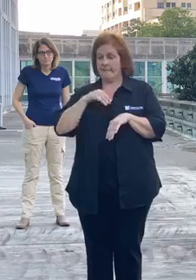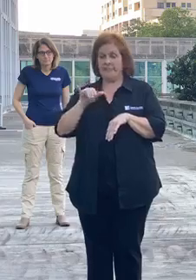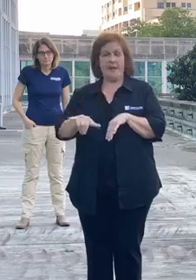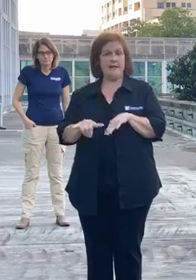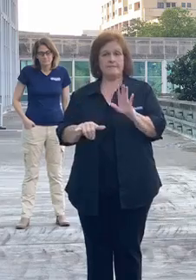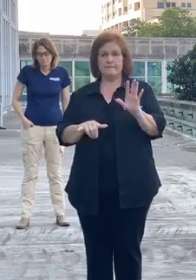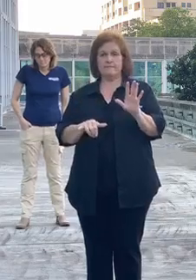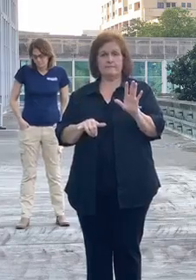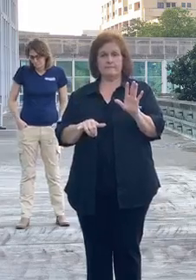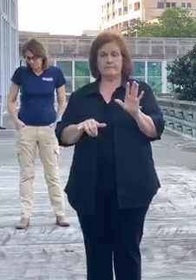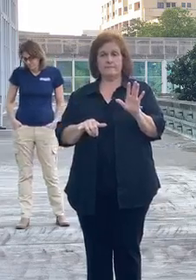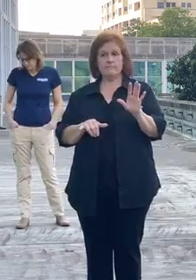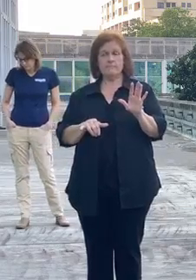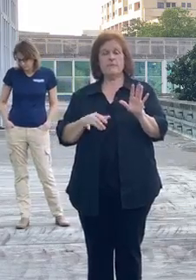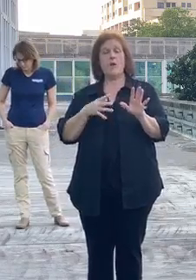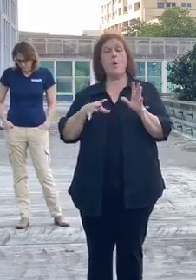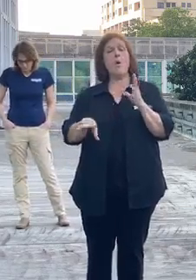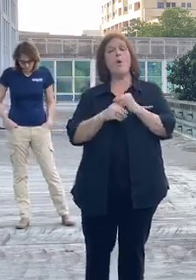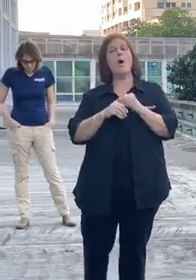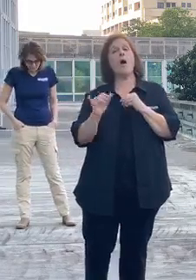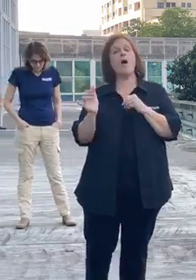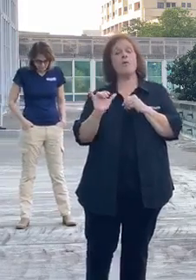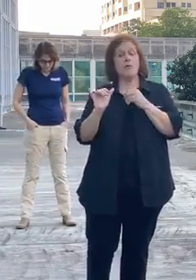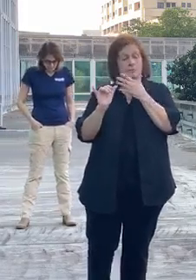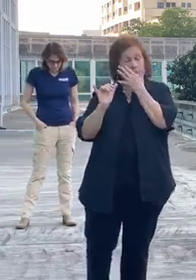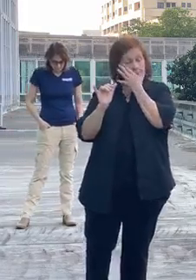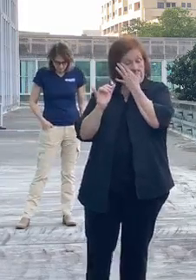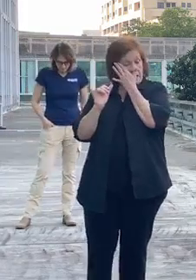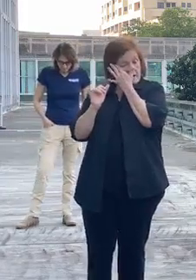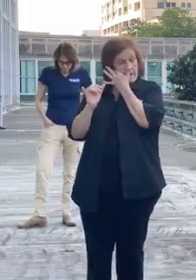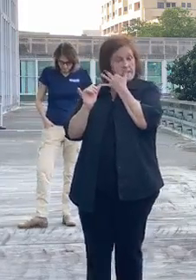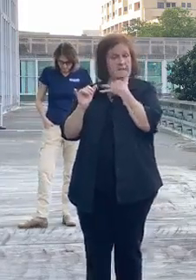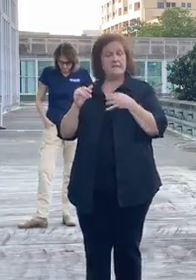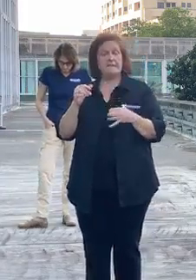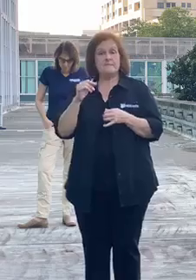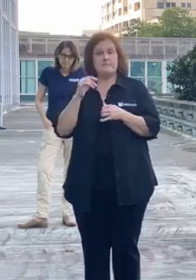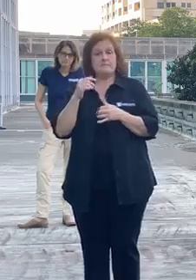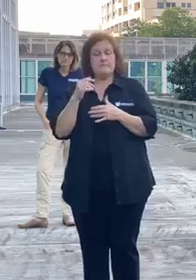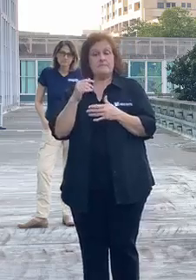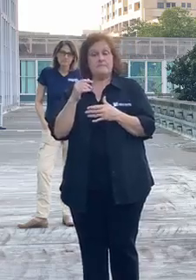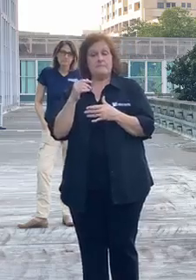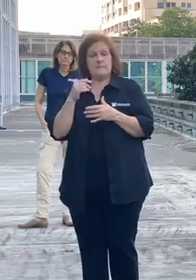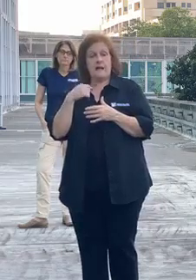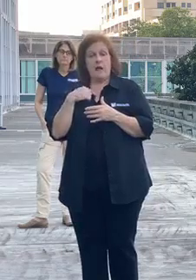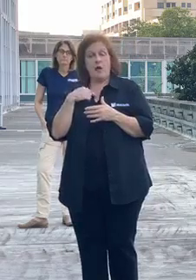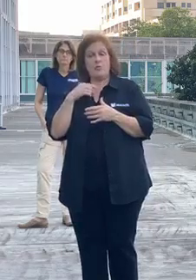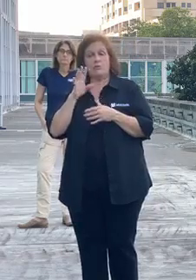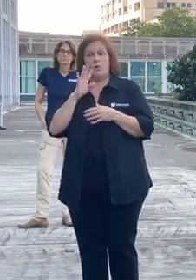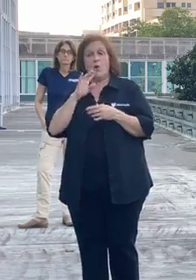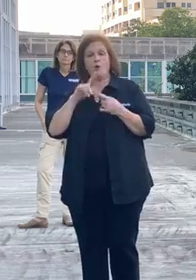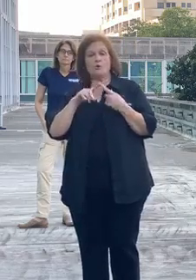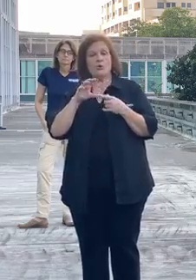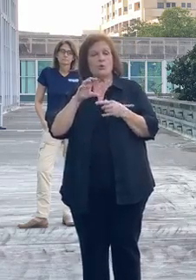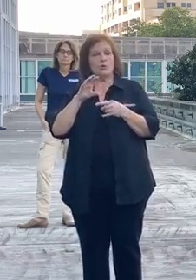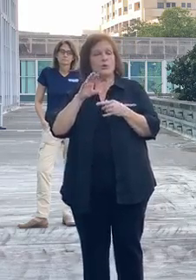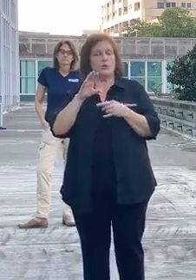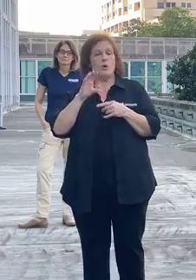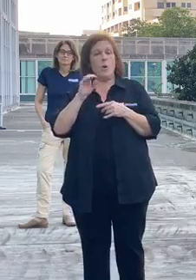touch that. And then let me add this, and this is I was on a little call earlier with Barack Obama,